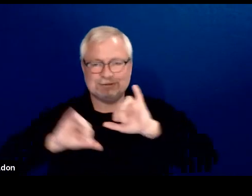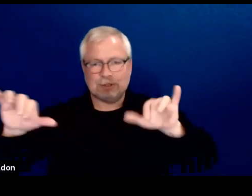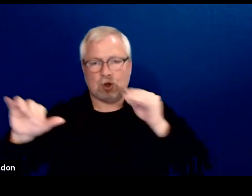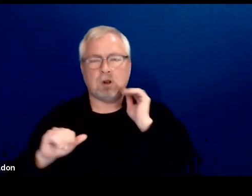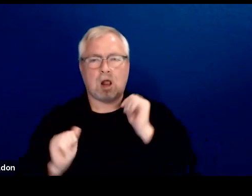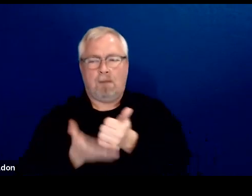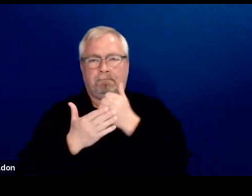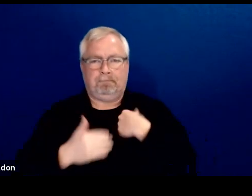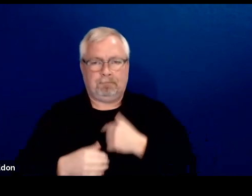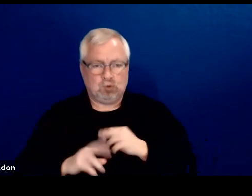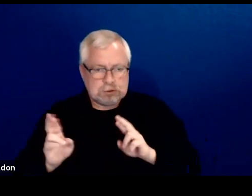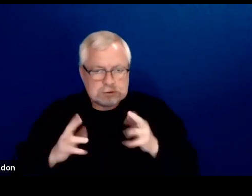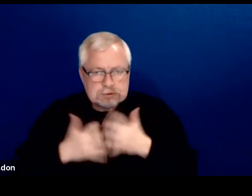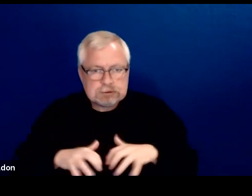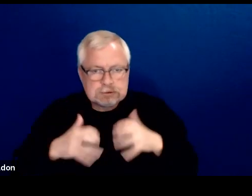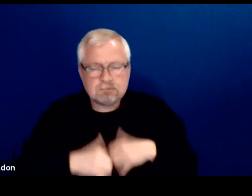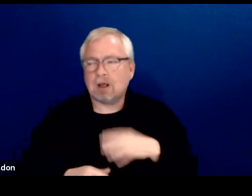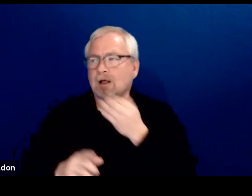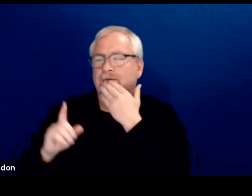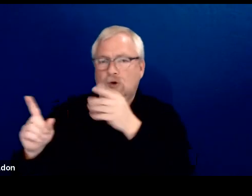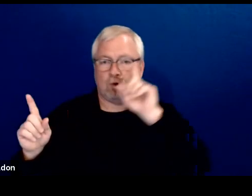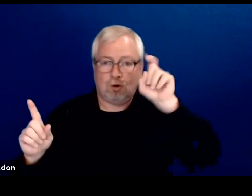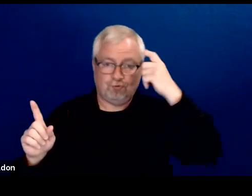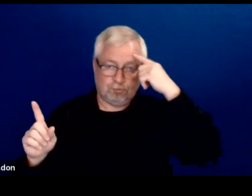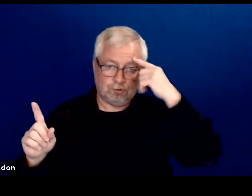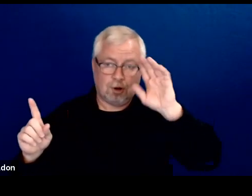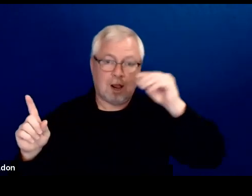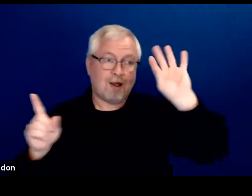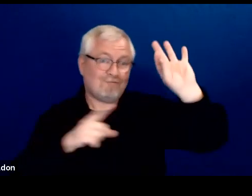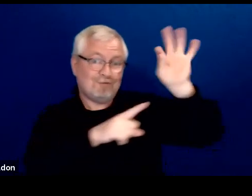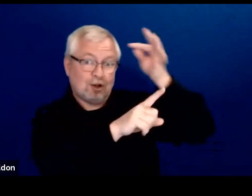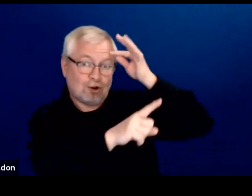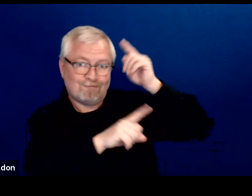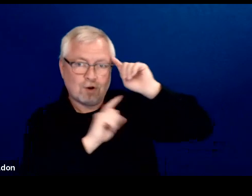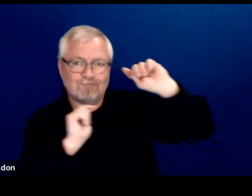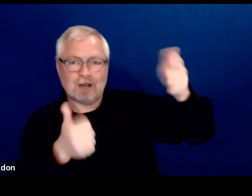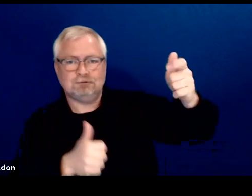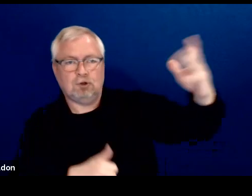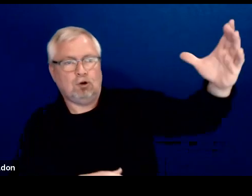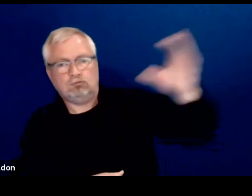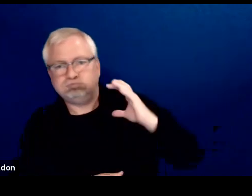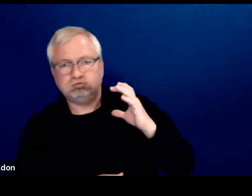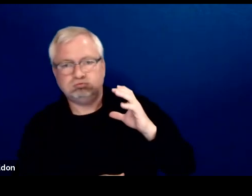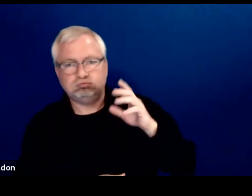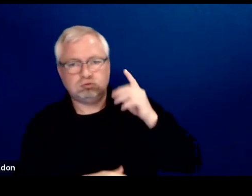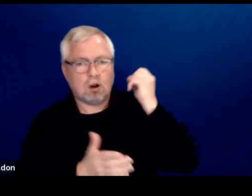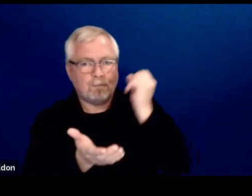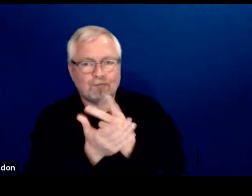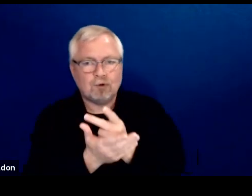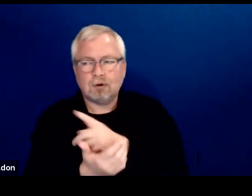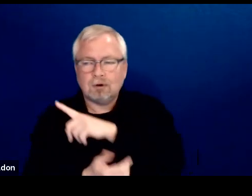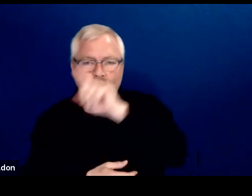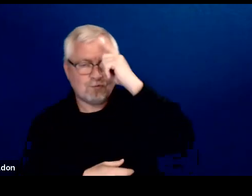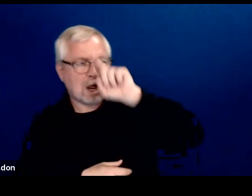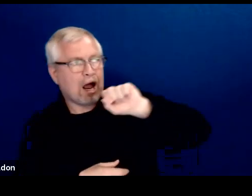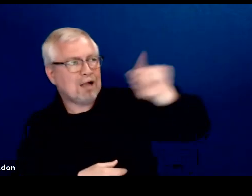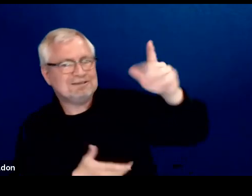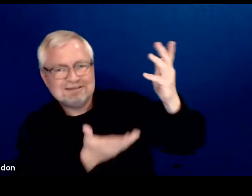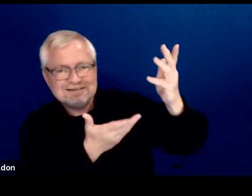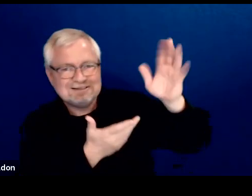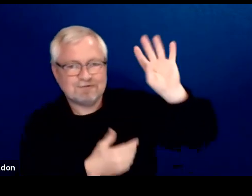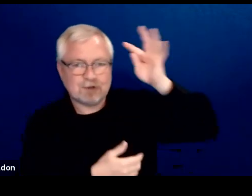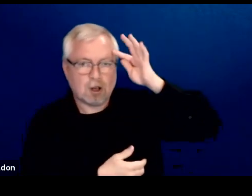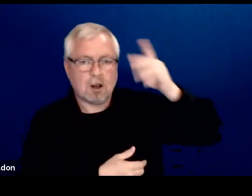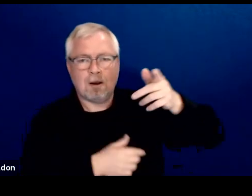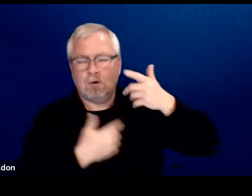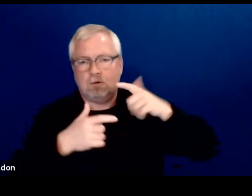federal government for very quickly approving his request for a major disaster declaration, which will provide more